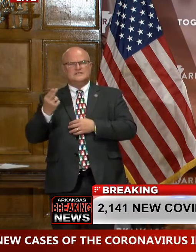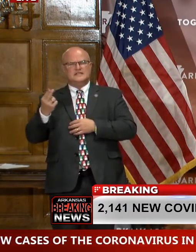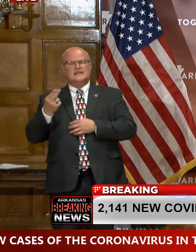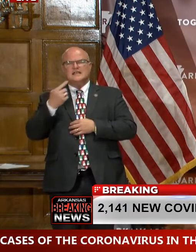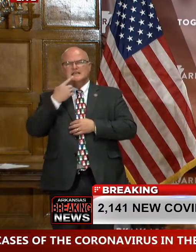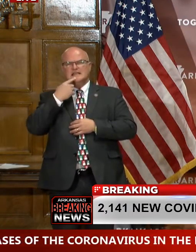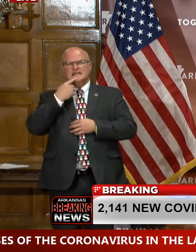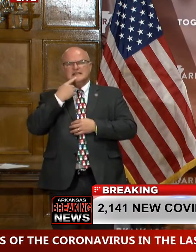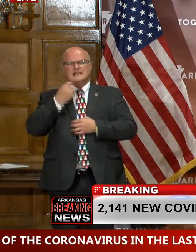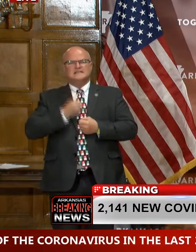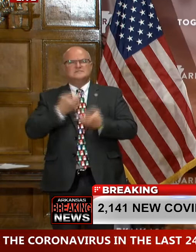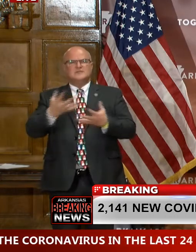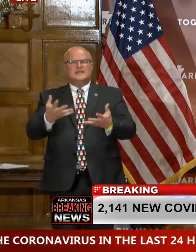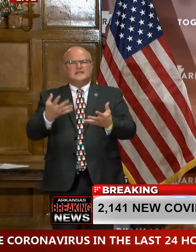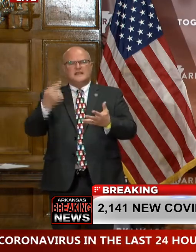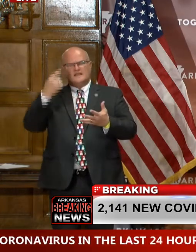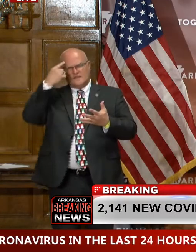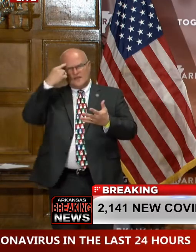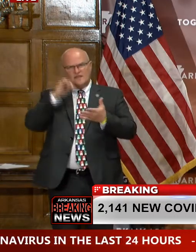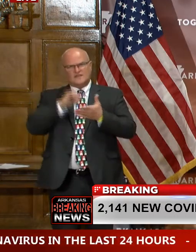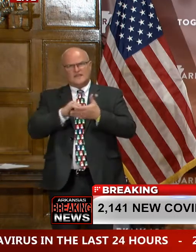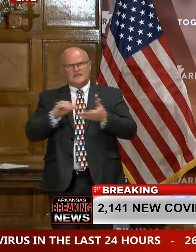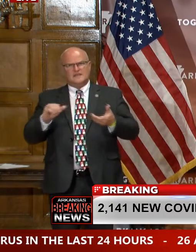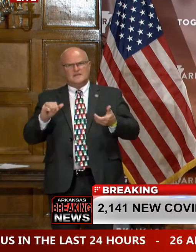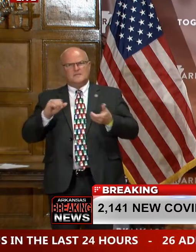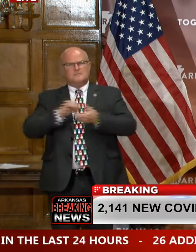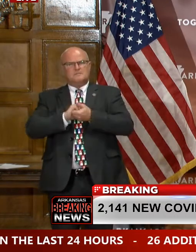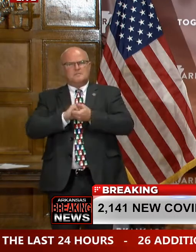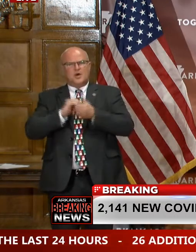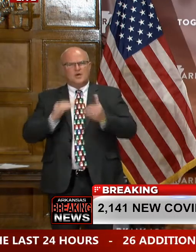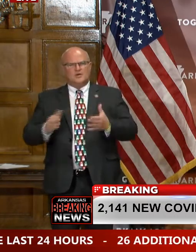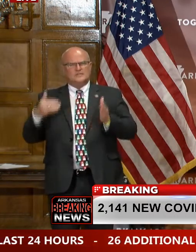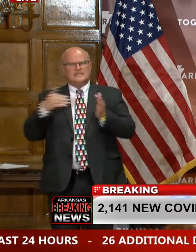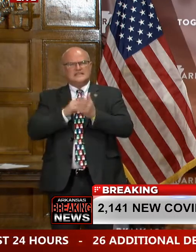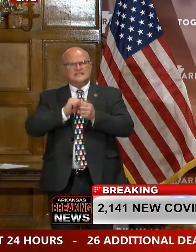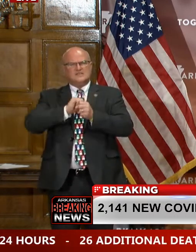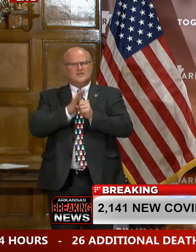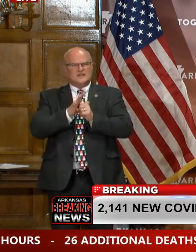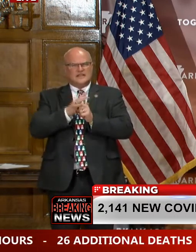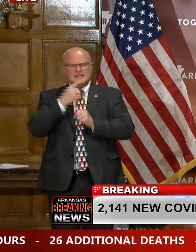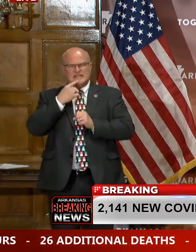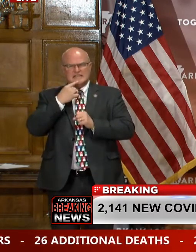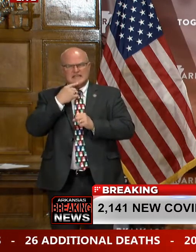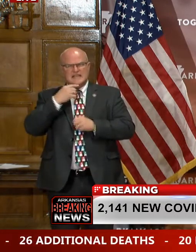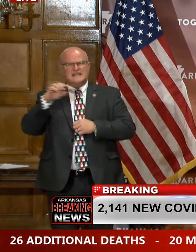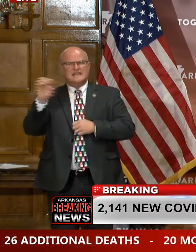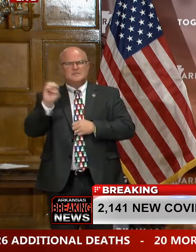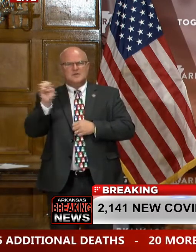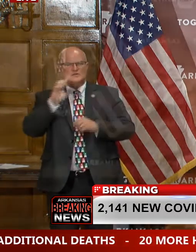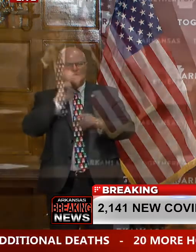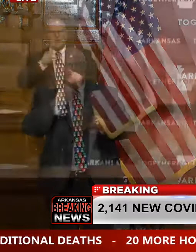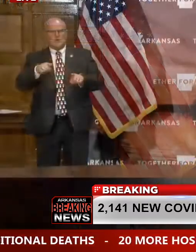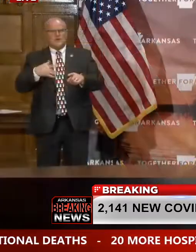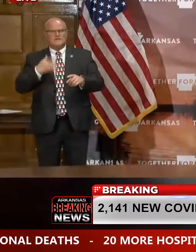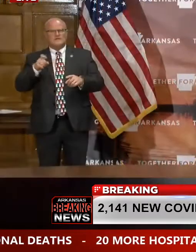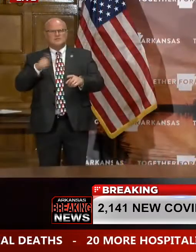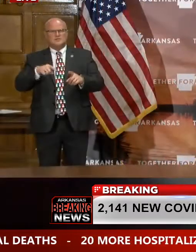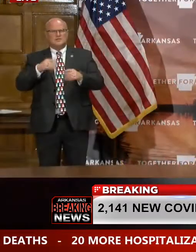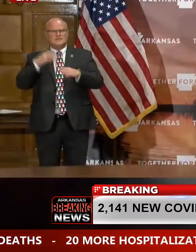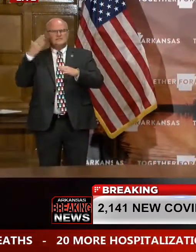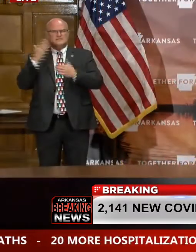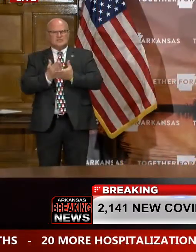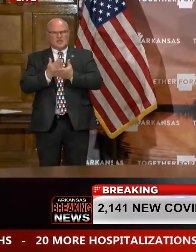lawmakers expressing that they have felt like silent partners in the fight against COVID-19, and they brought up the extension of the emergency order, which they said they felt should be